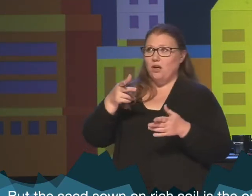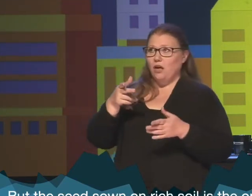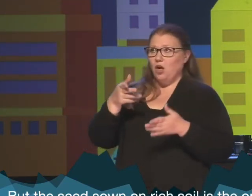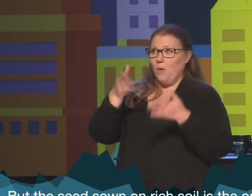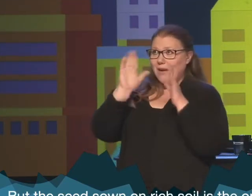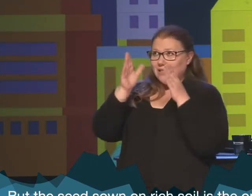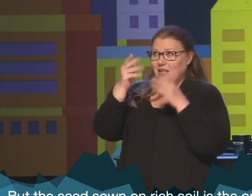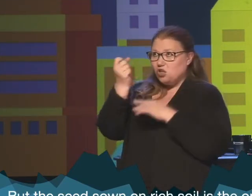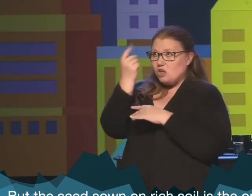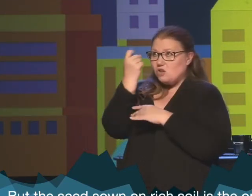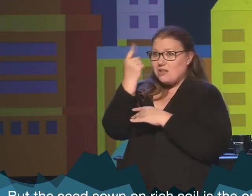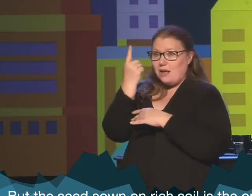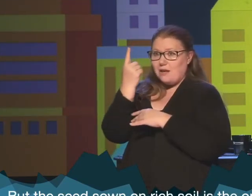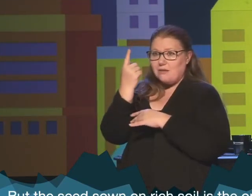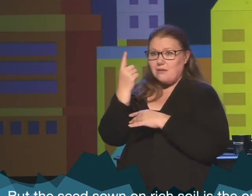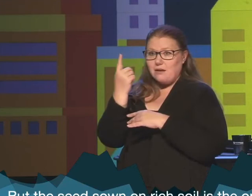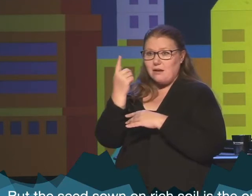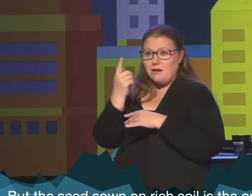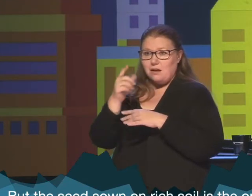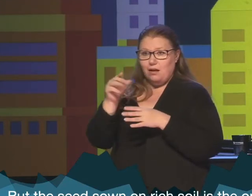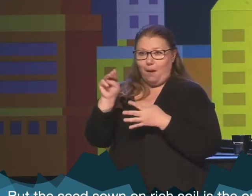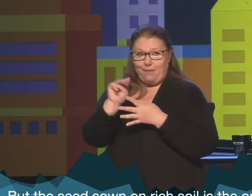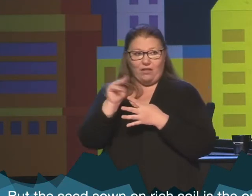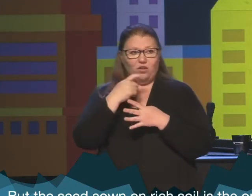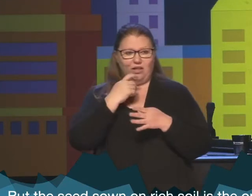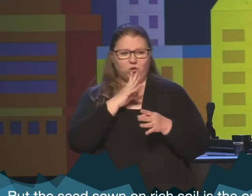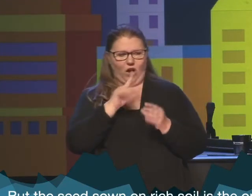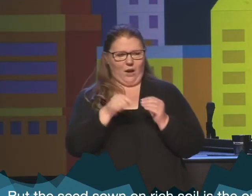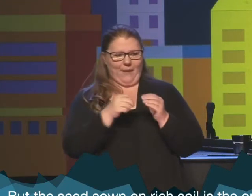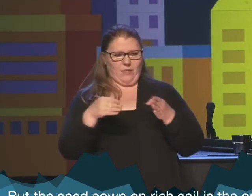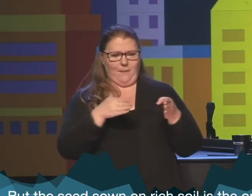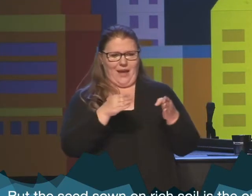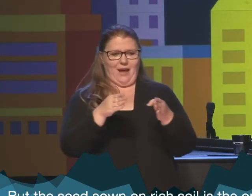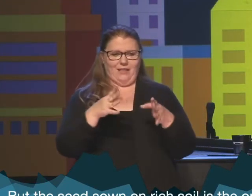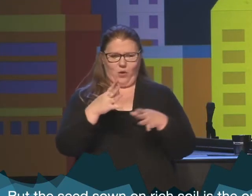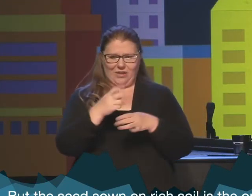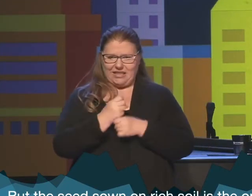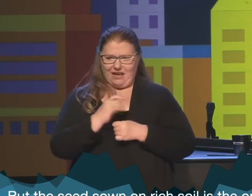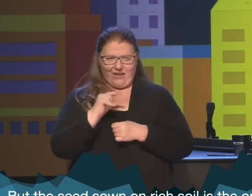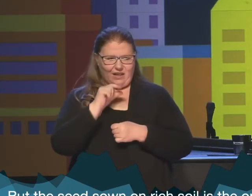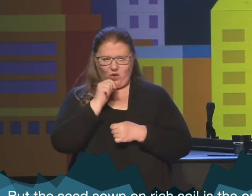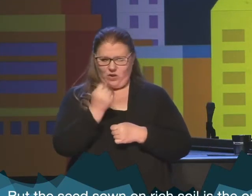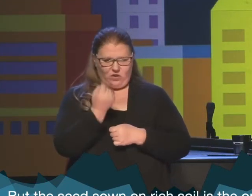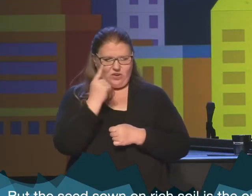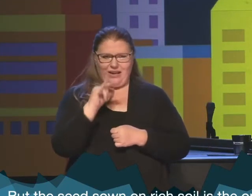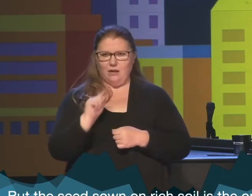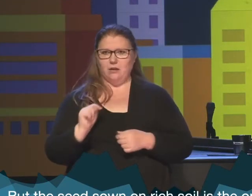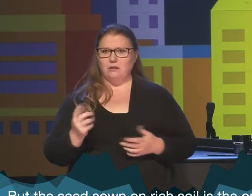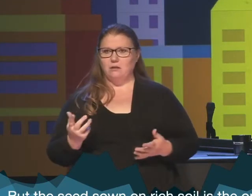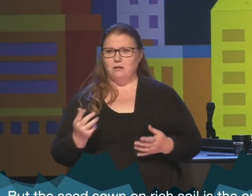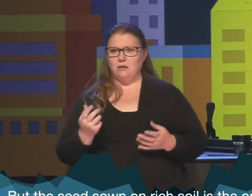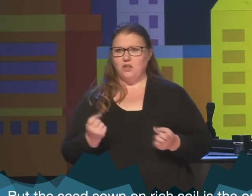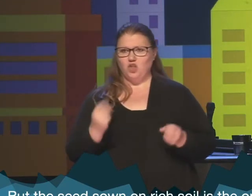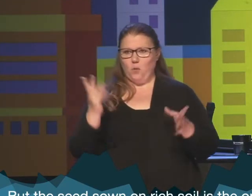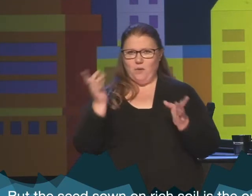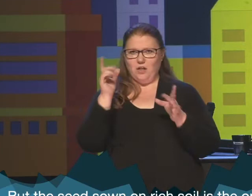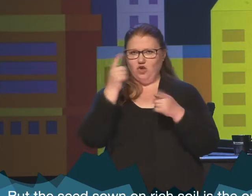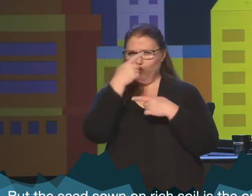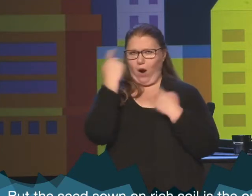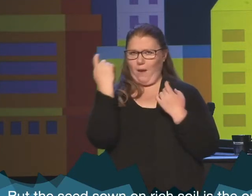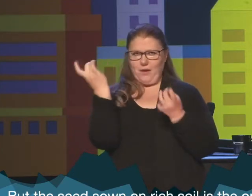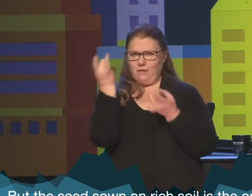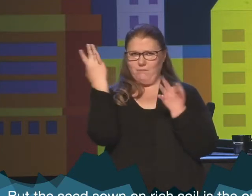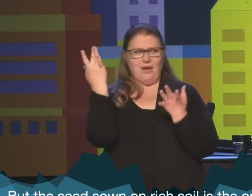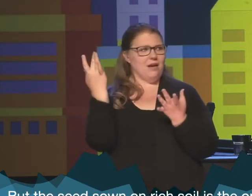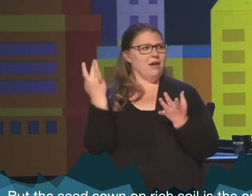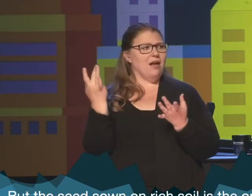understands it, because Matthew says back when he's talking about the path, there's those that receive it, but they don't understand it. Too much trauma, too much pain. That's the work